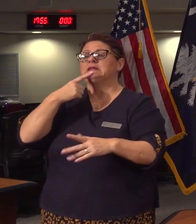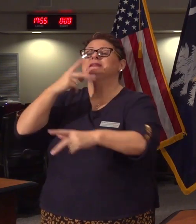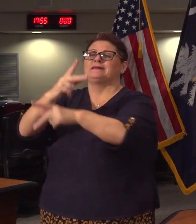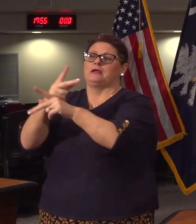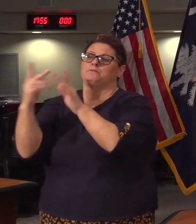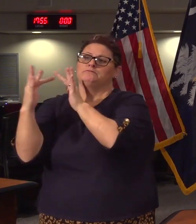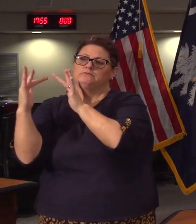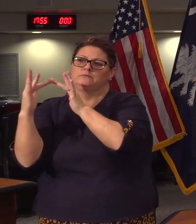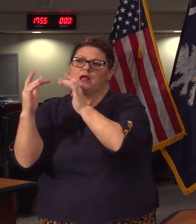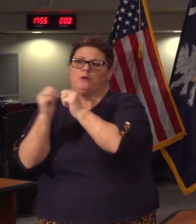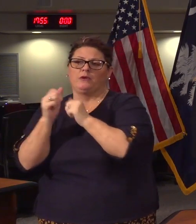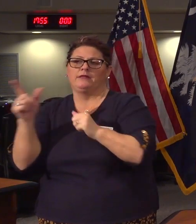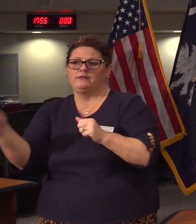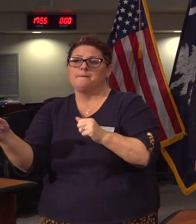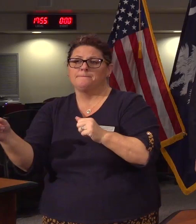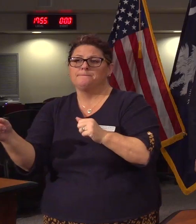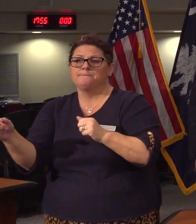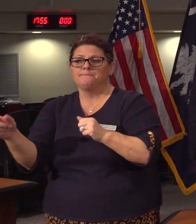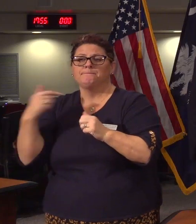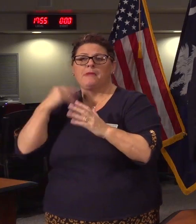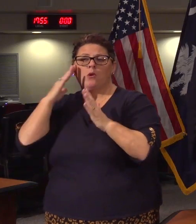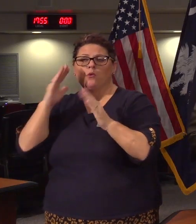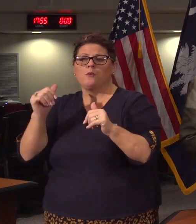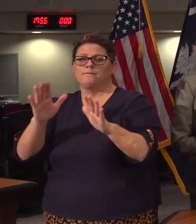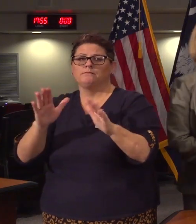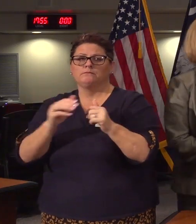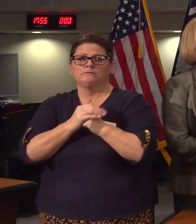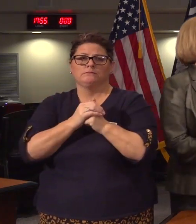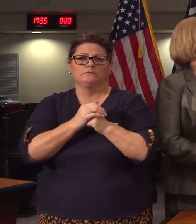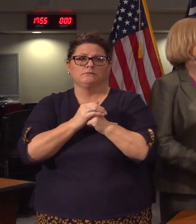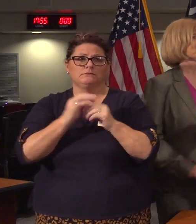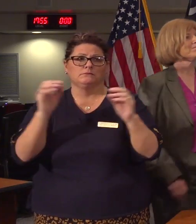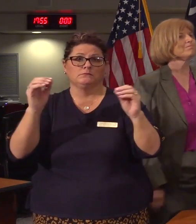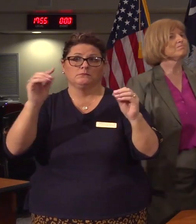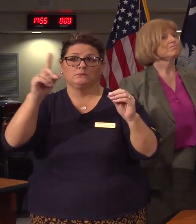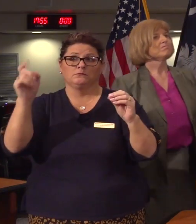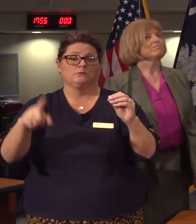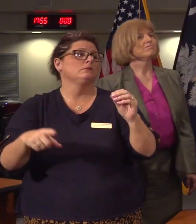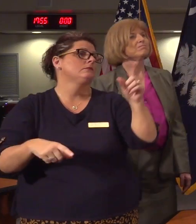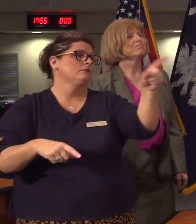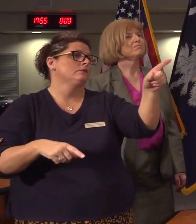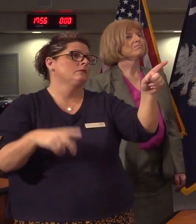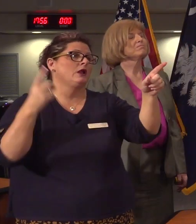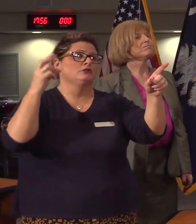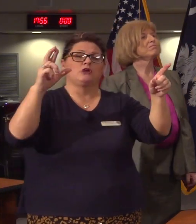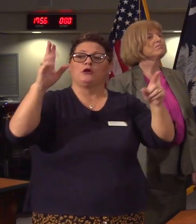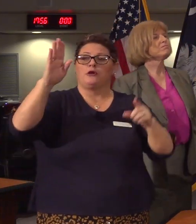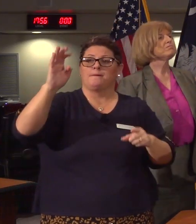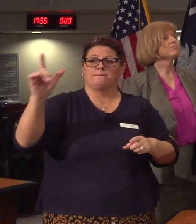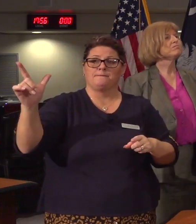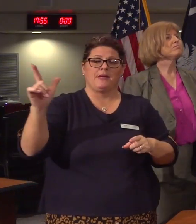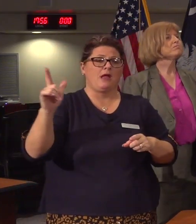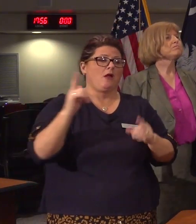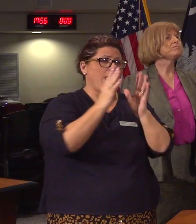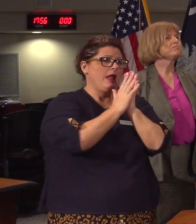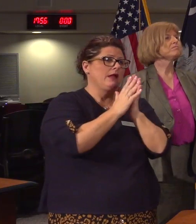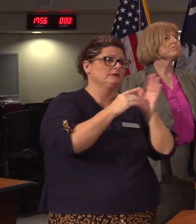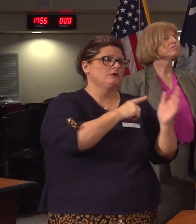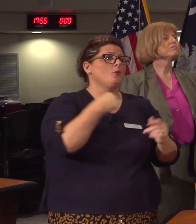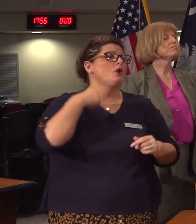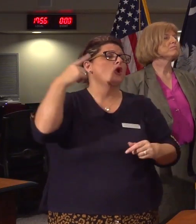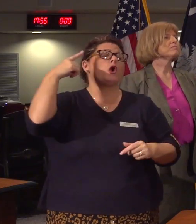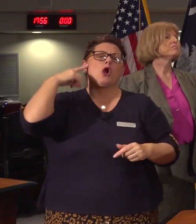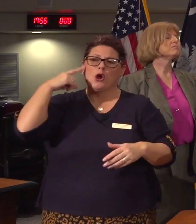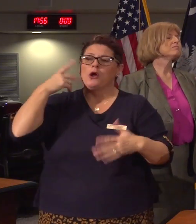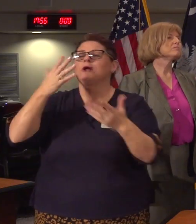they'll continue to do. Are there any more questions? Dr. Bell, one last question for you. I know, we've heard the basic, wash